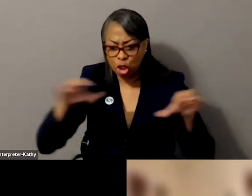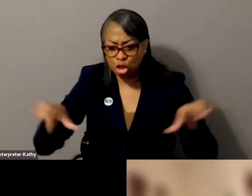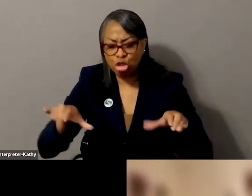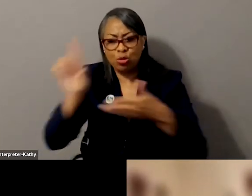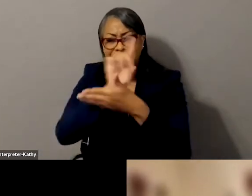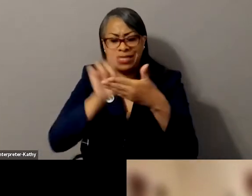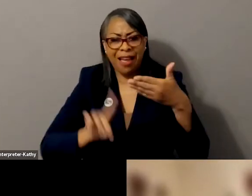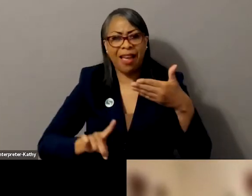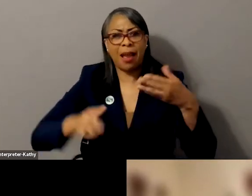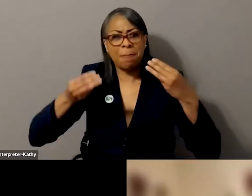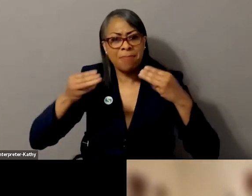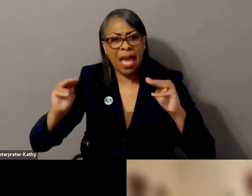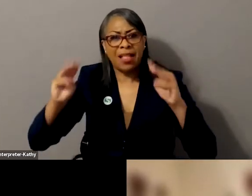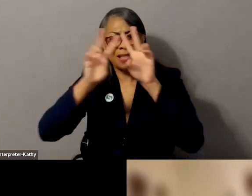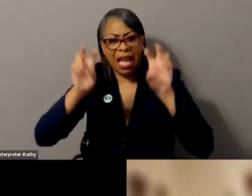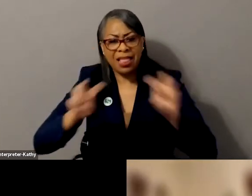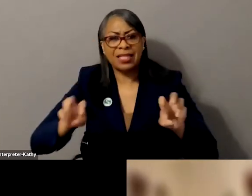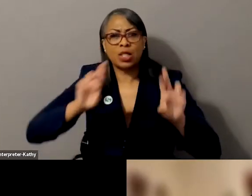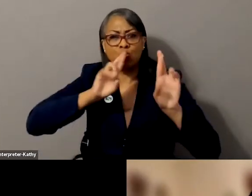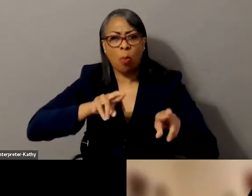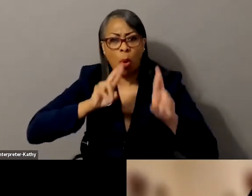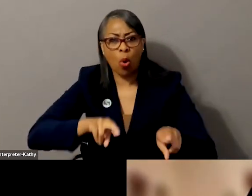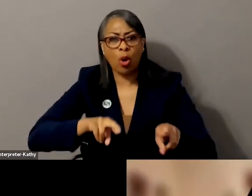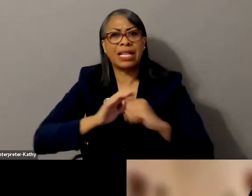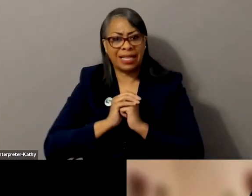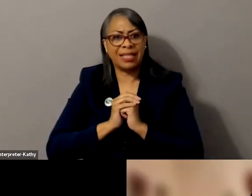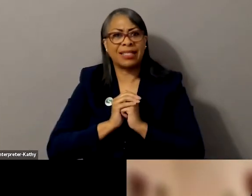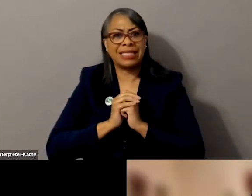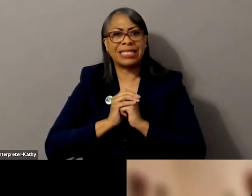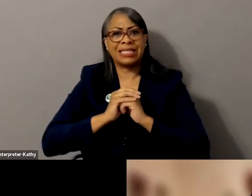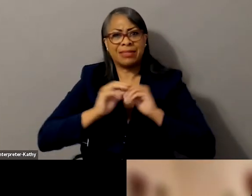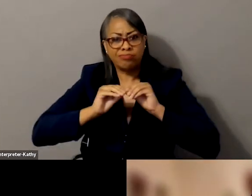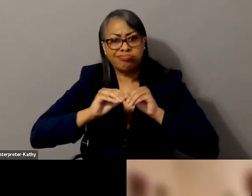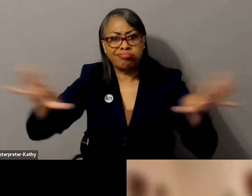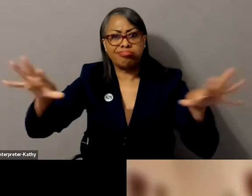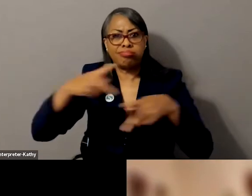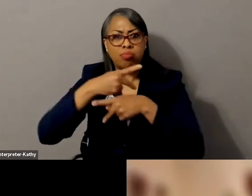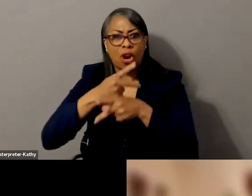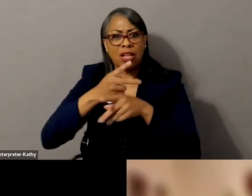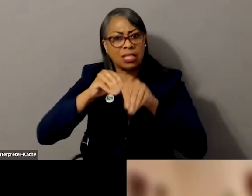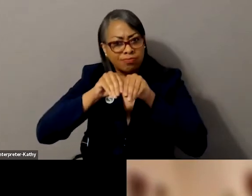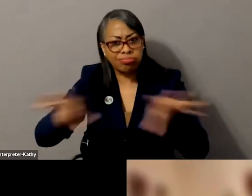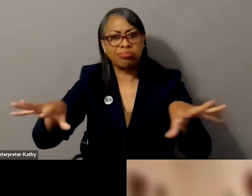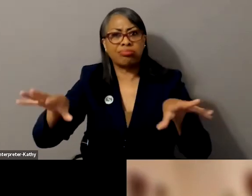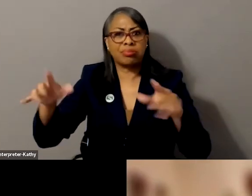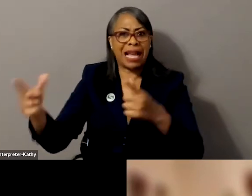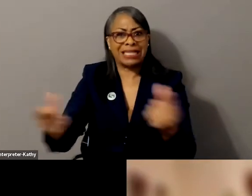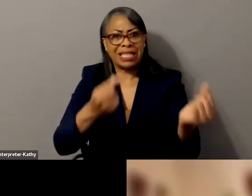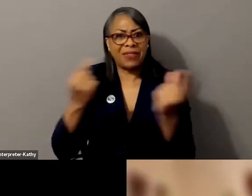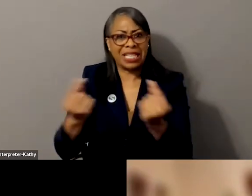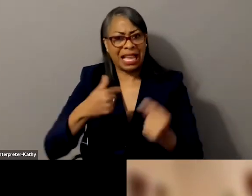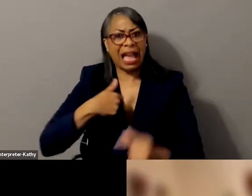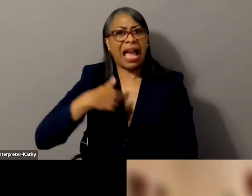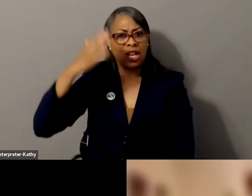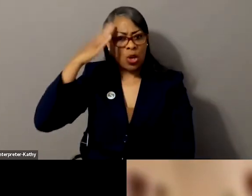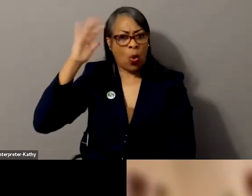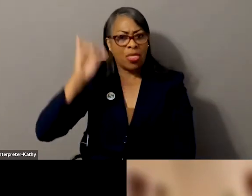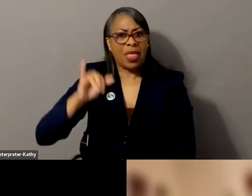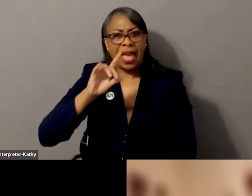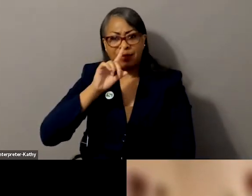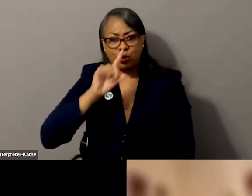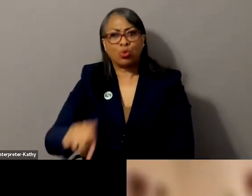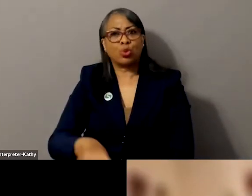our analysis, our reporting, and our dissemination of products and activities. I know this to be true.